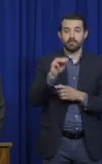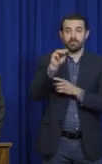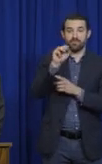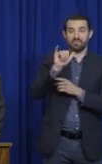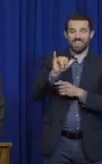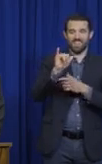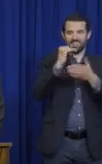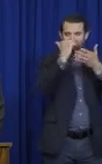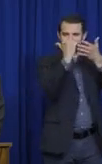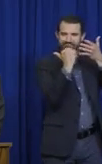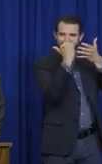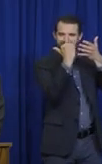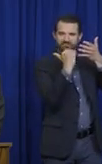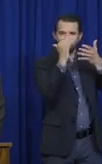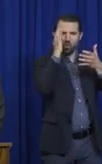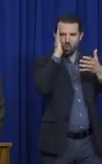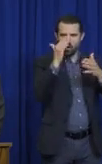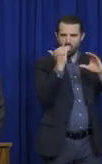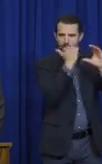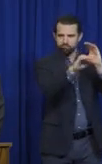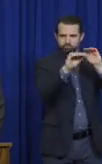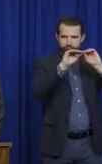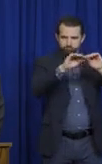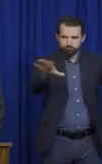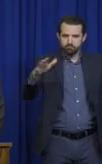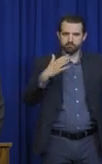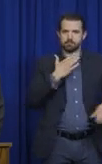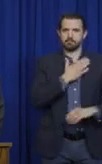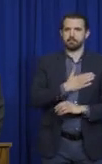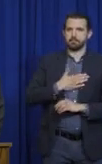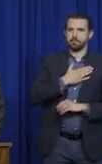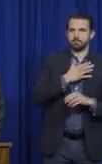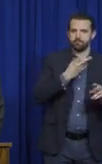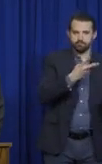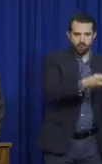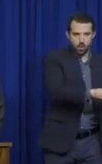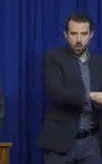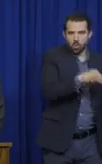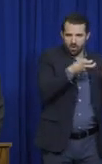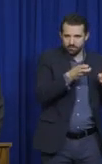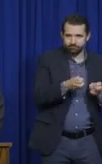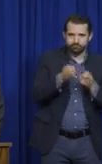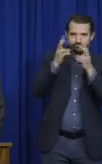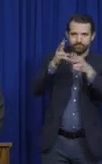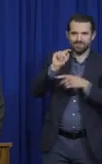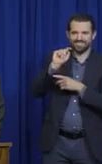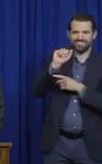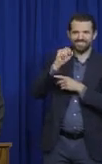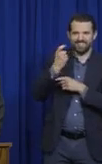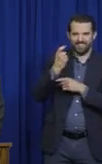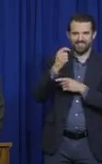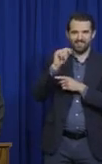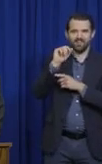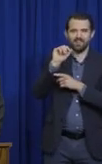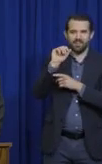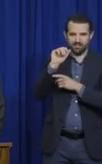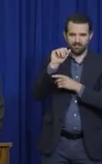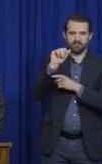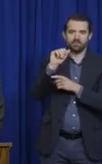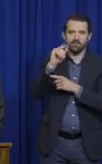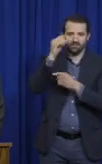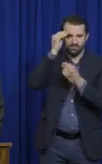via email to upload your documents, such as tax schedules, to your pandemic